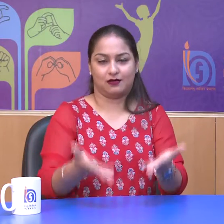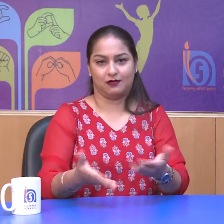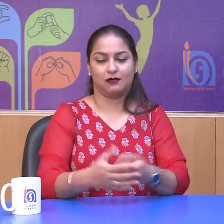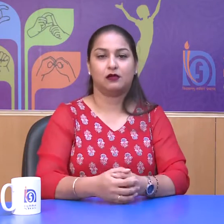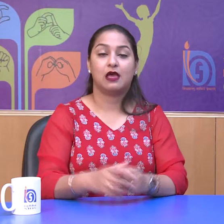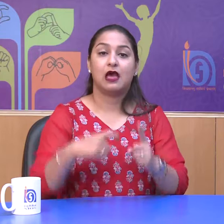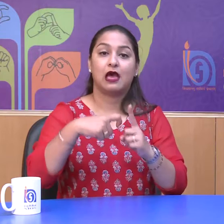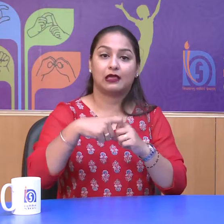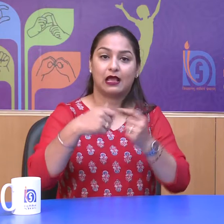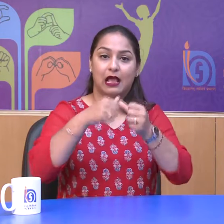Kashmir,